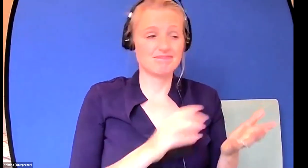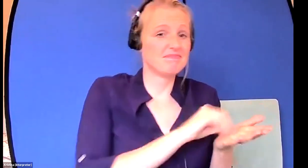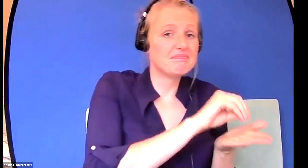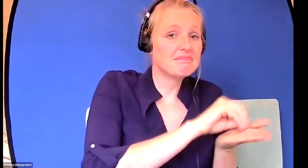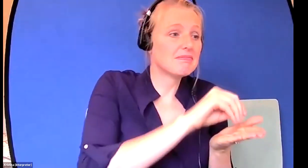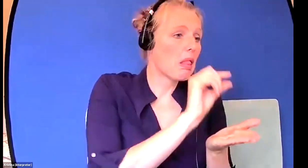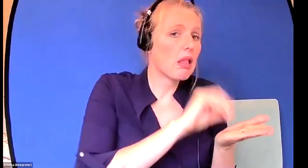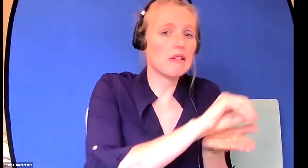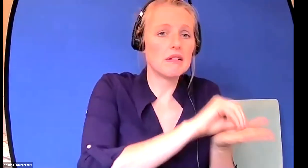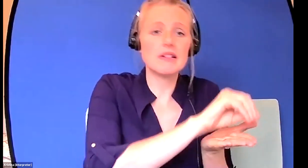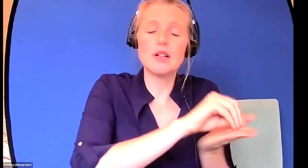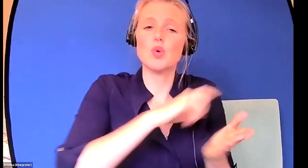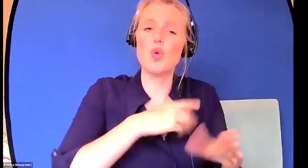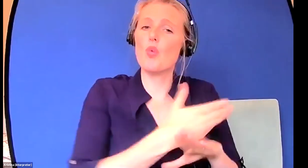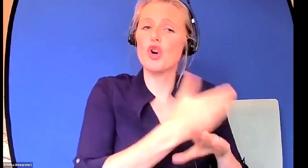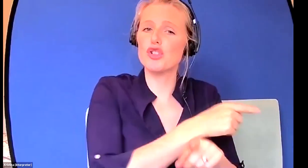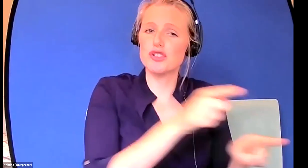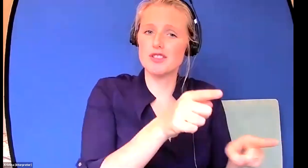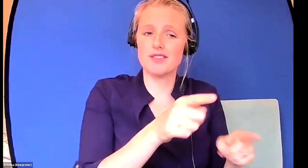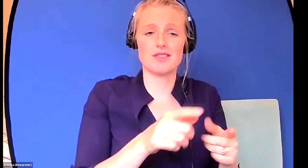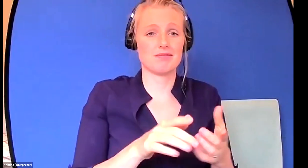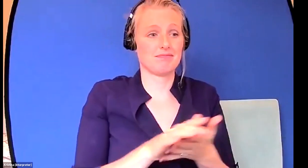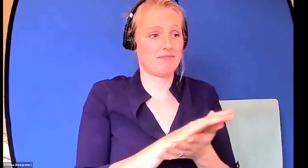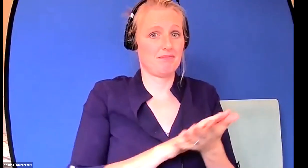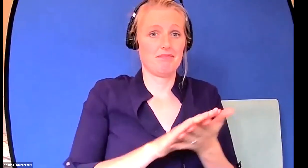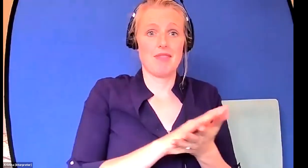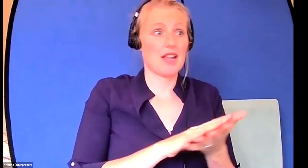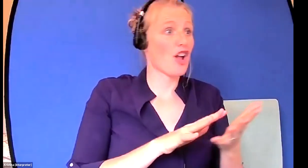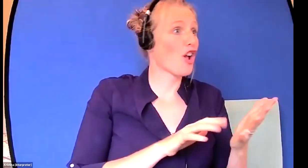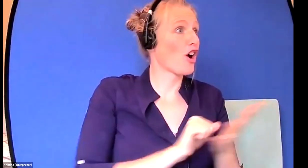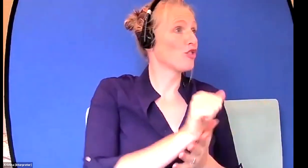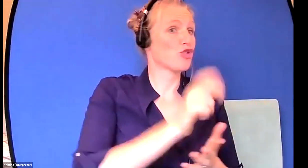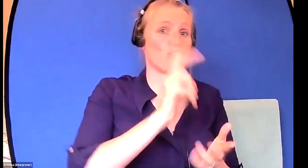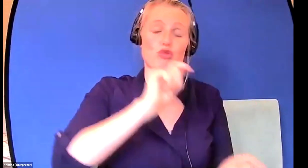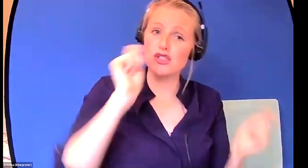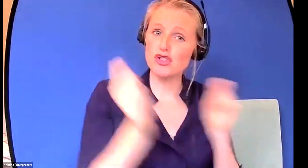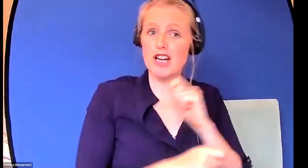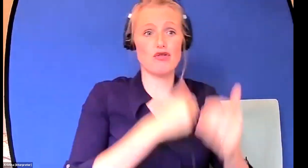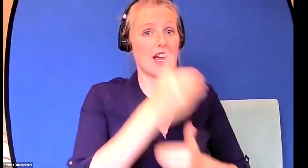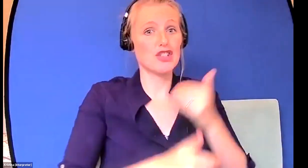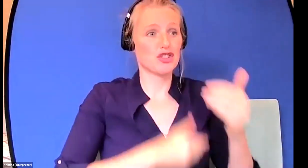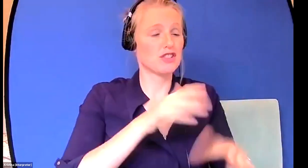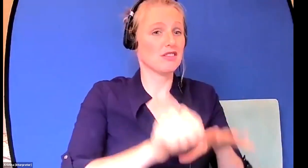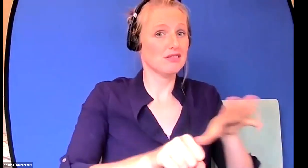economies were left to flounder or sink as cultural regeneration, as it was called, strengthened its grip.